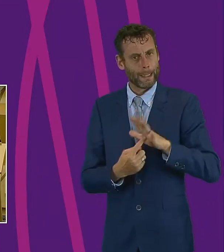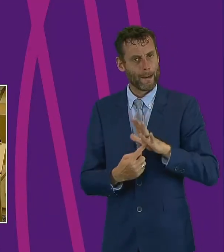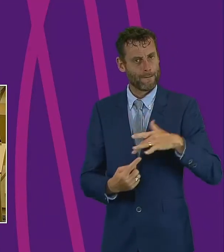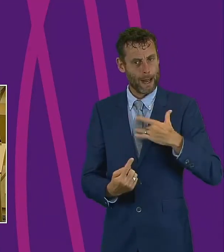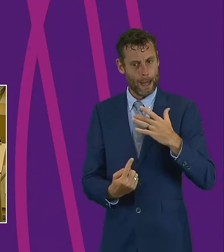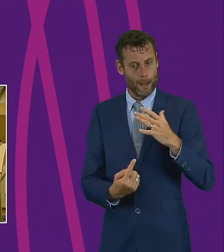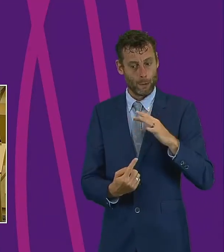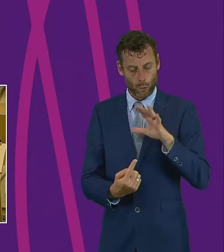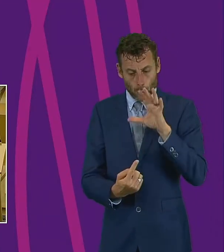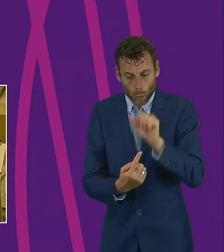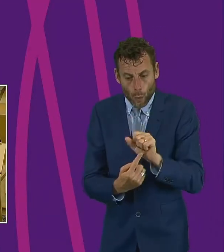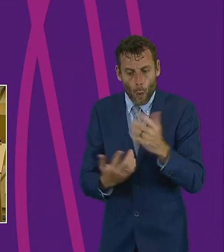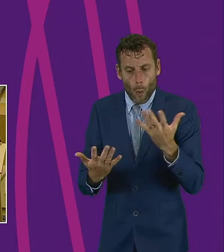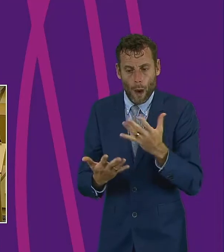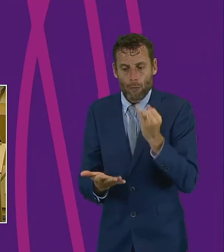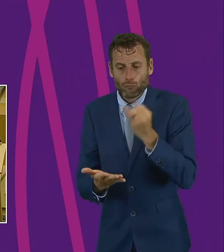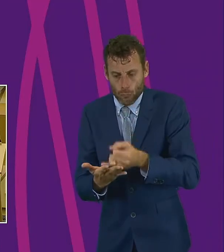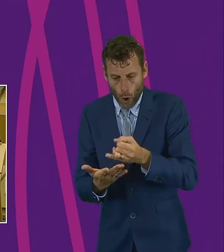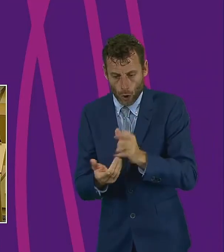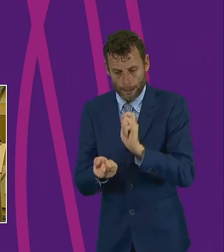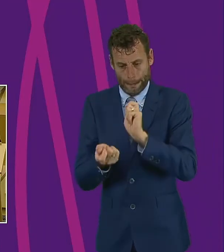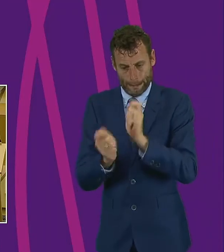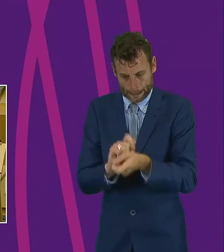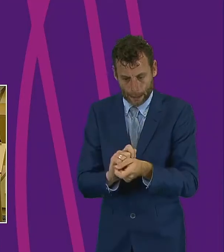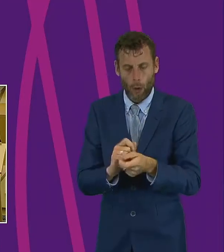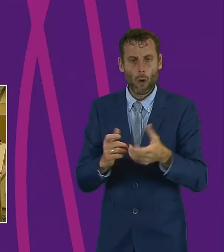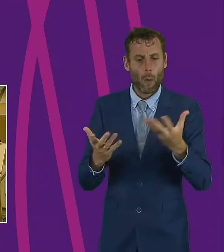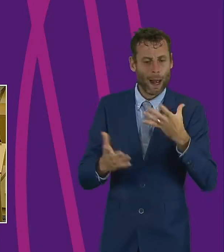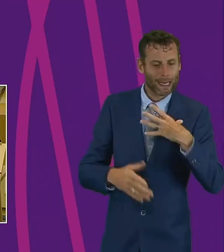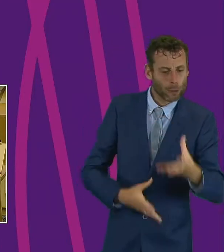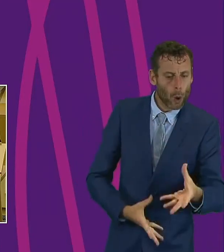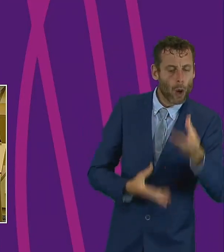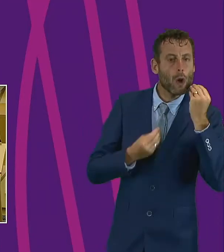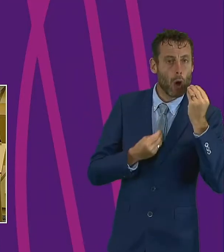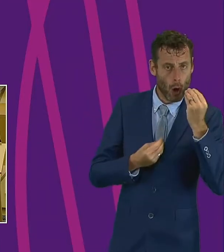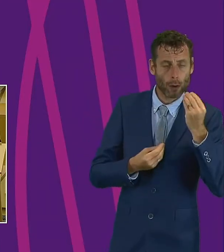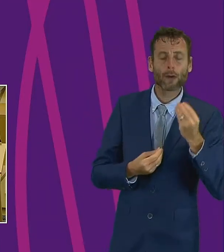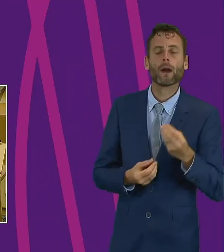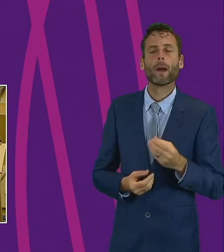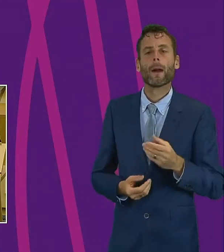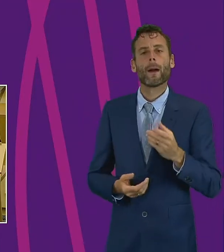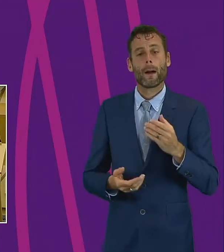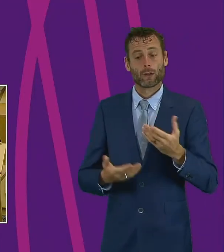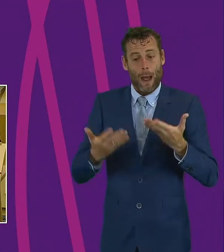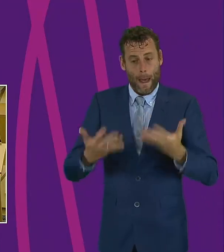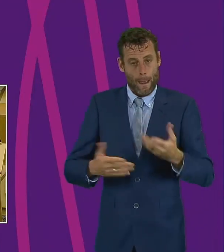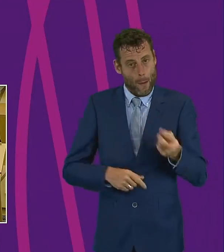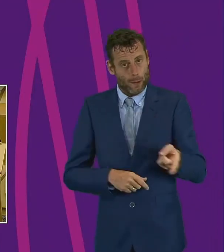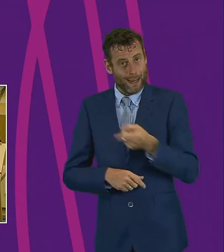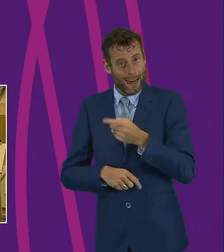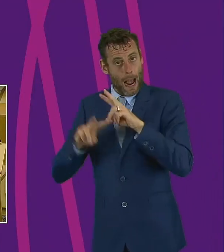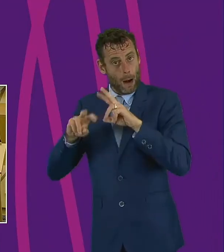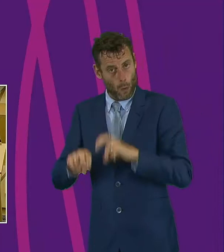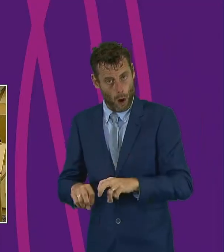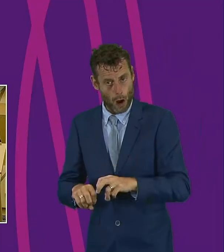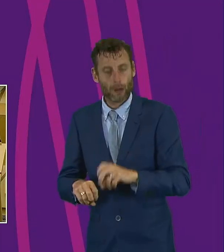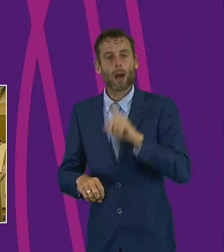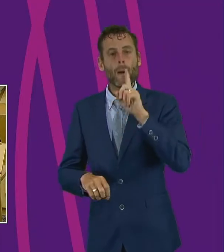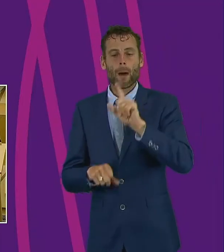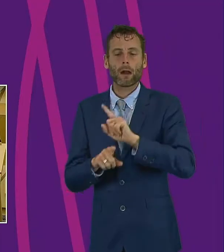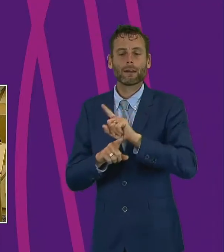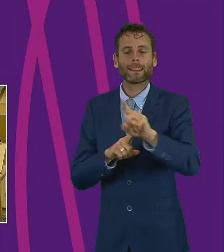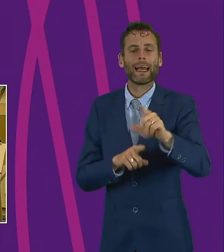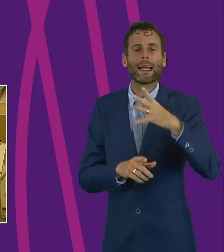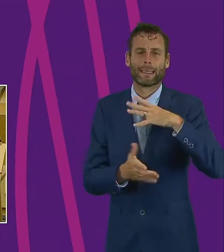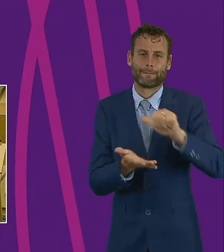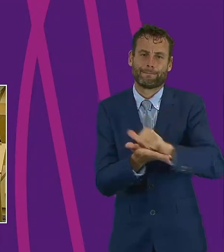takes. And we will ensure that as we go, and at an appropriate time, more systematically, there is a full look back to learn